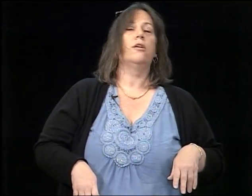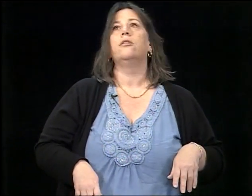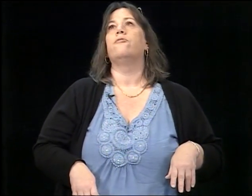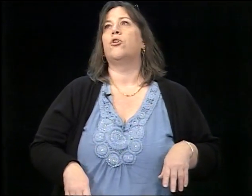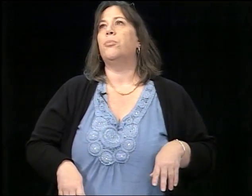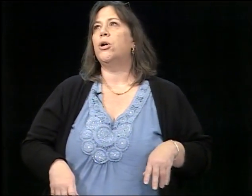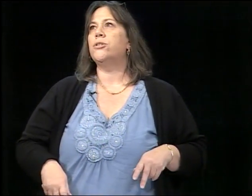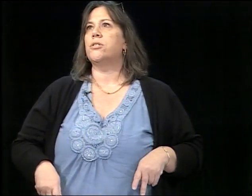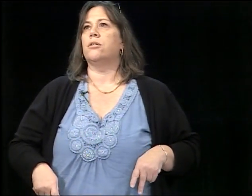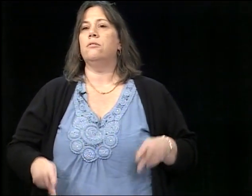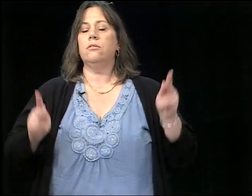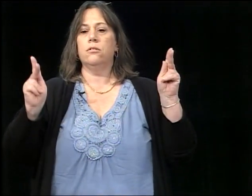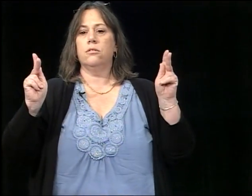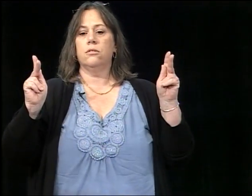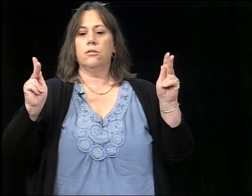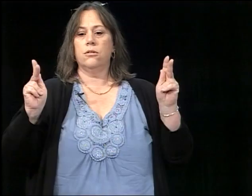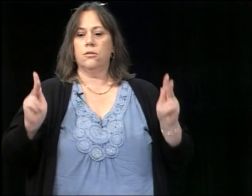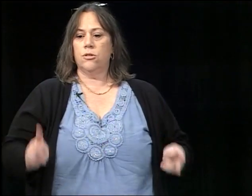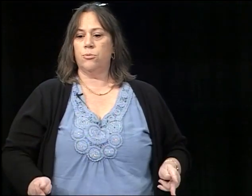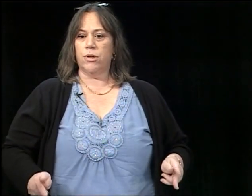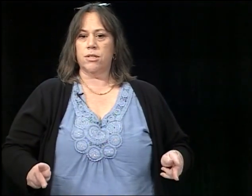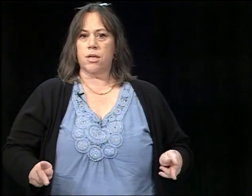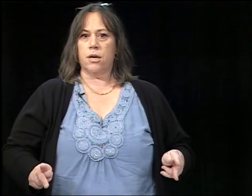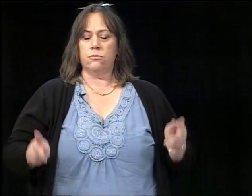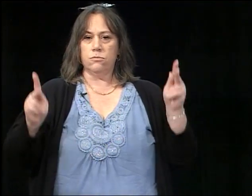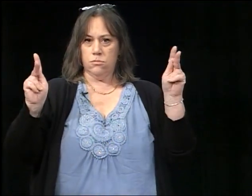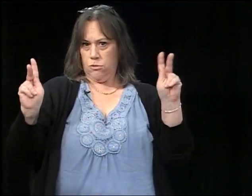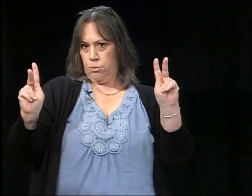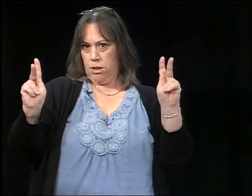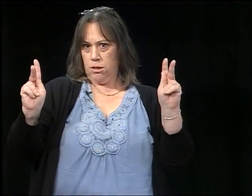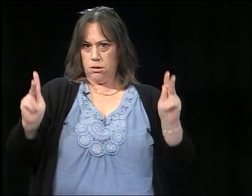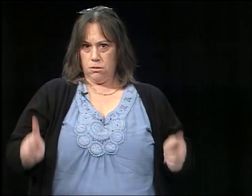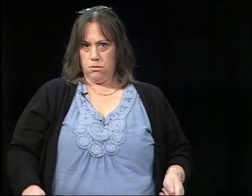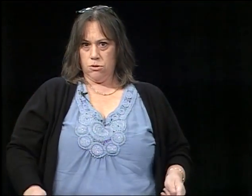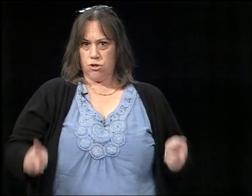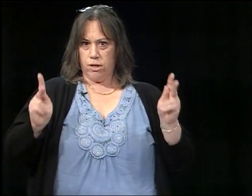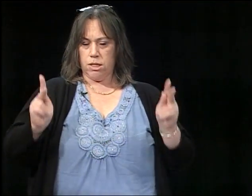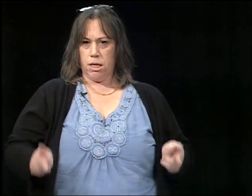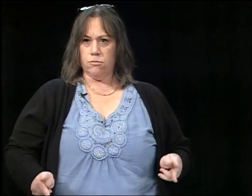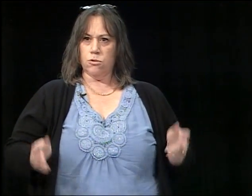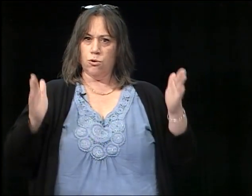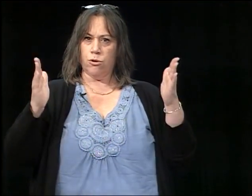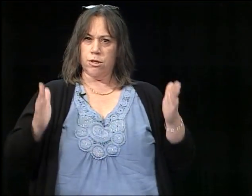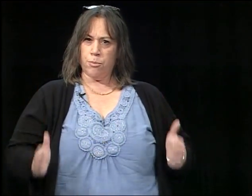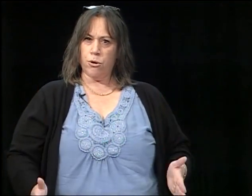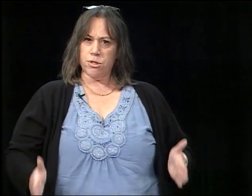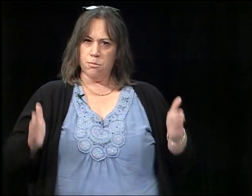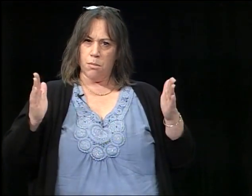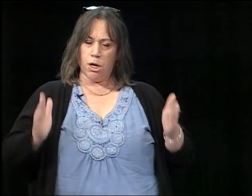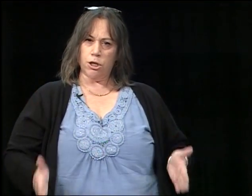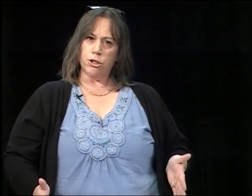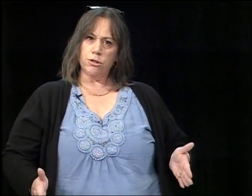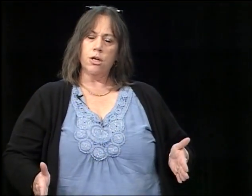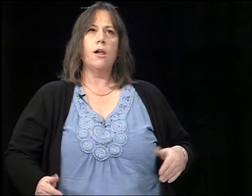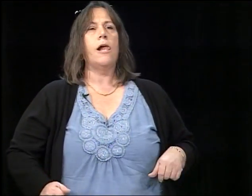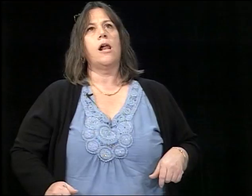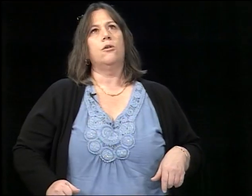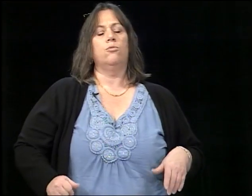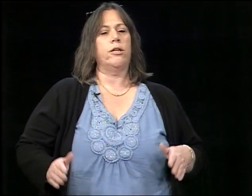For a person, you bring it down, your P's, straight down, or a person marker. We'll get on